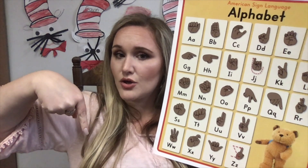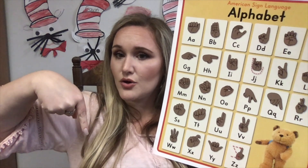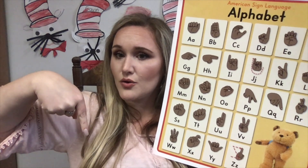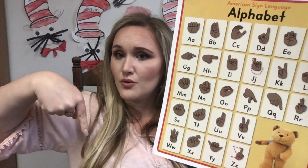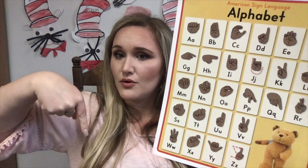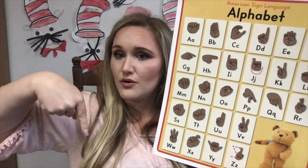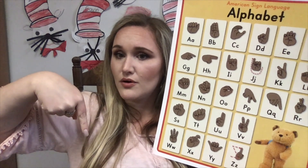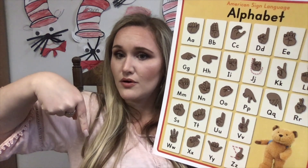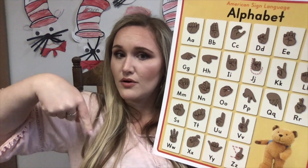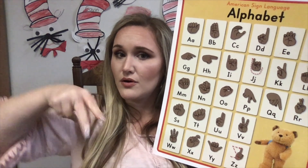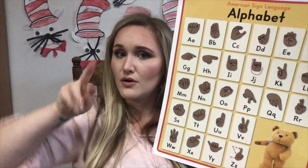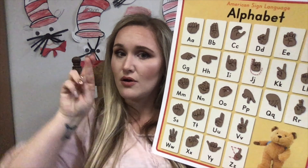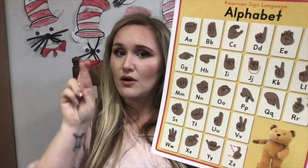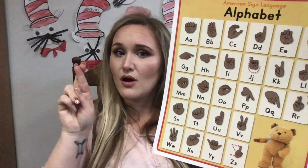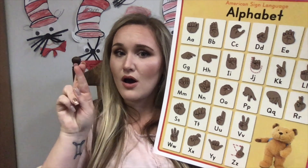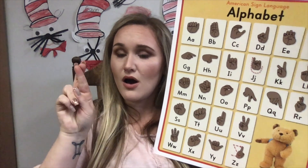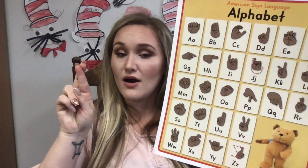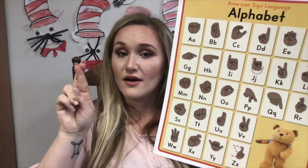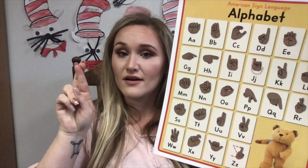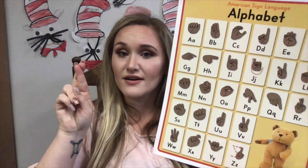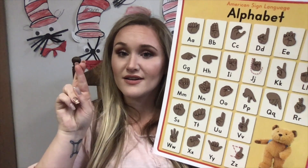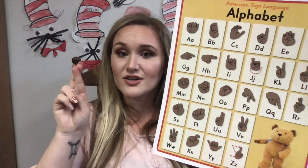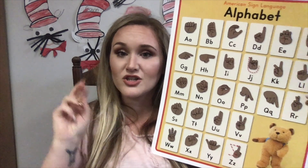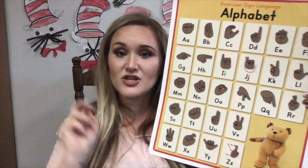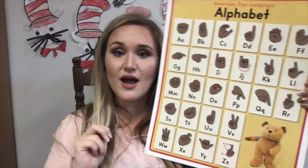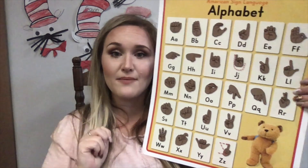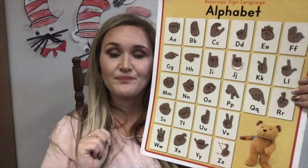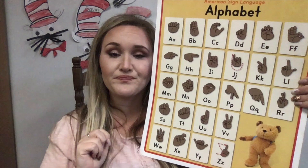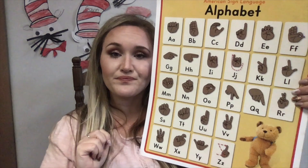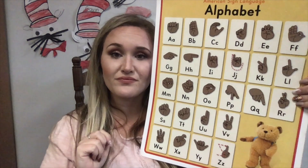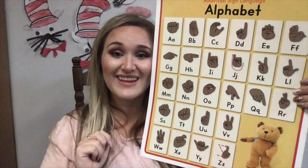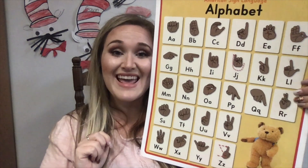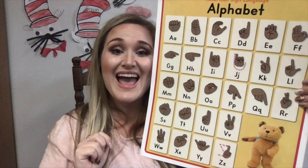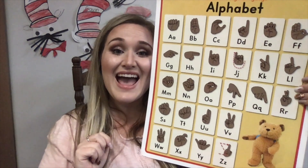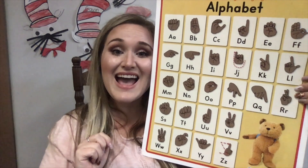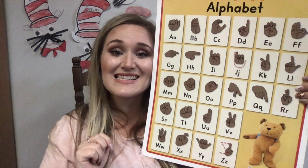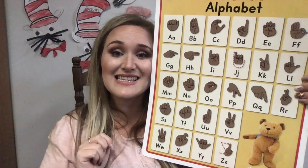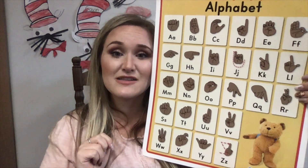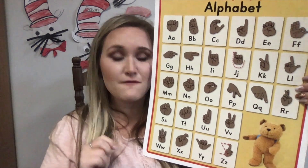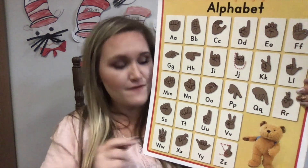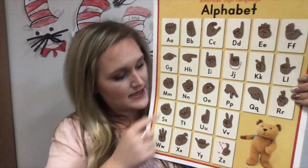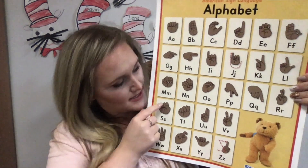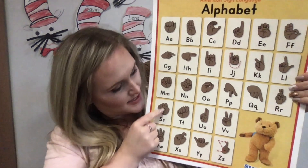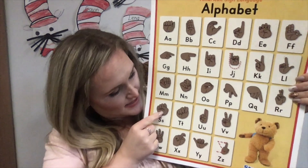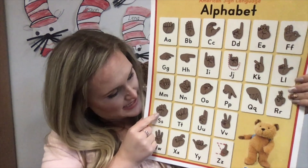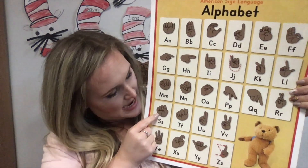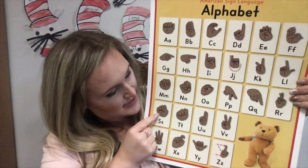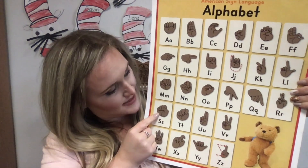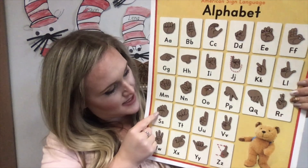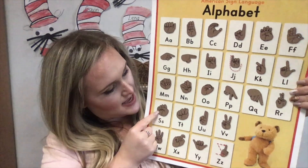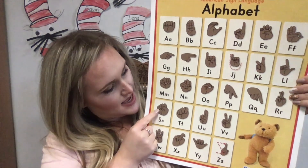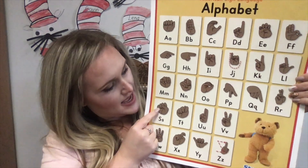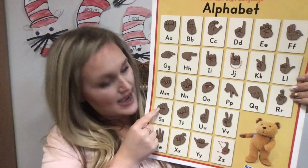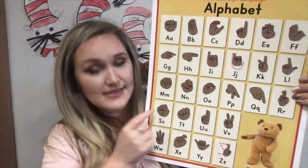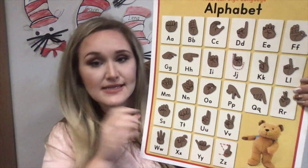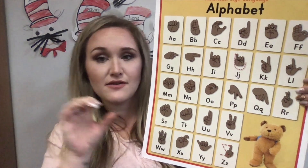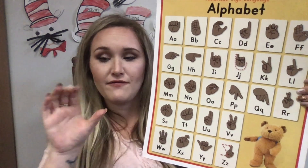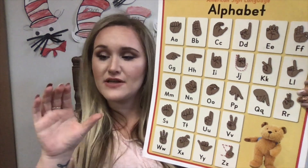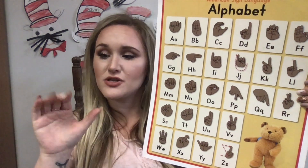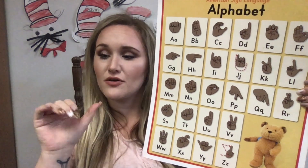Q, R. Good job. S is a fist. See S? S is a fist. So your